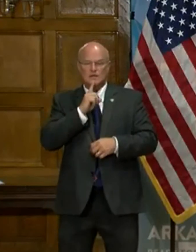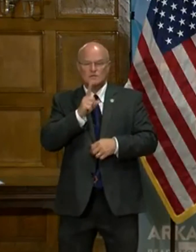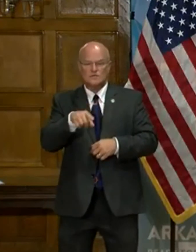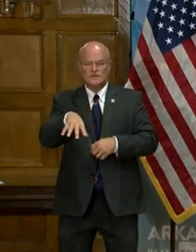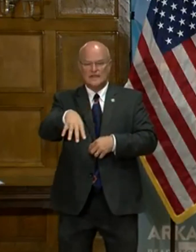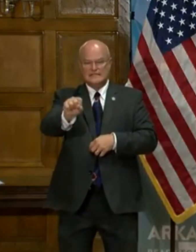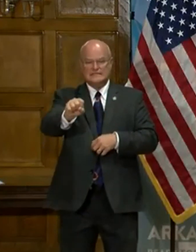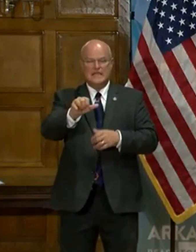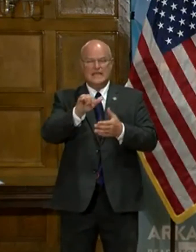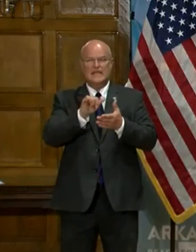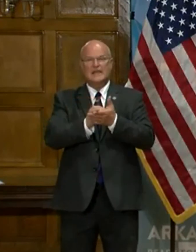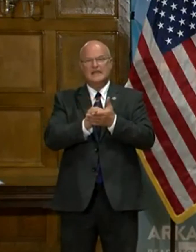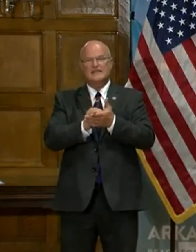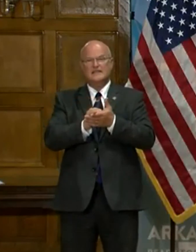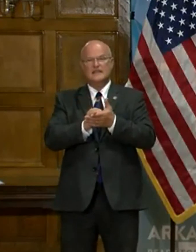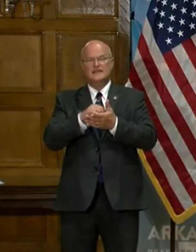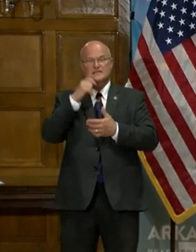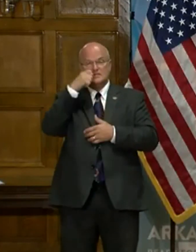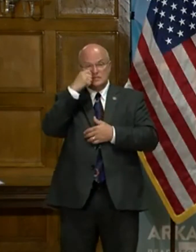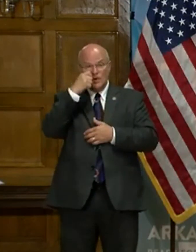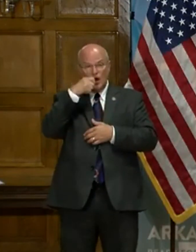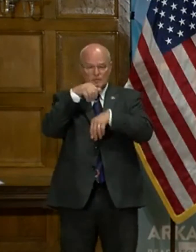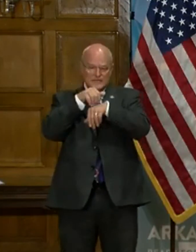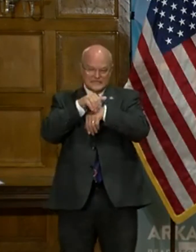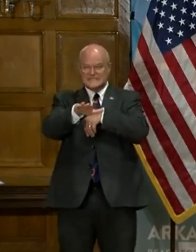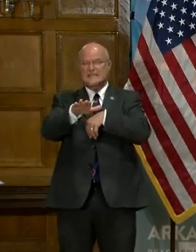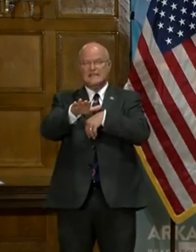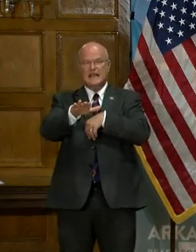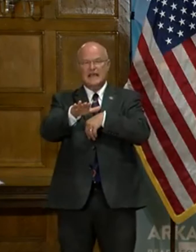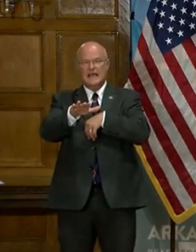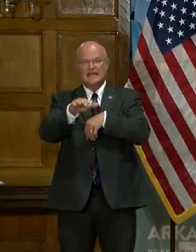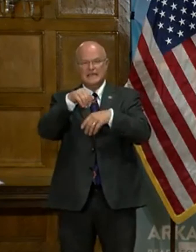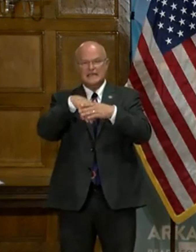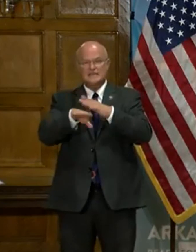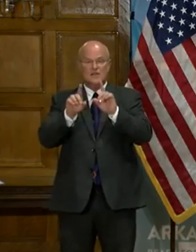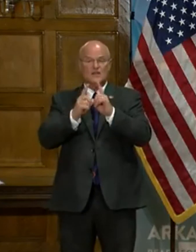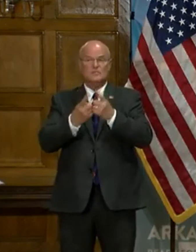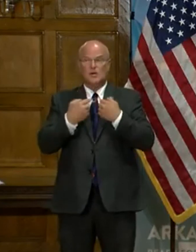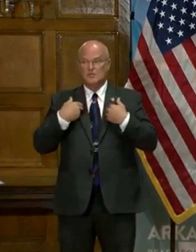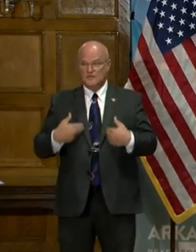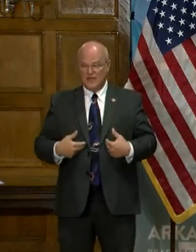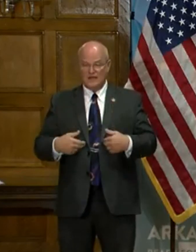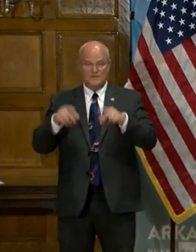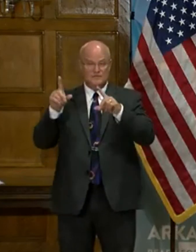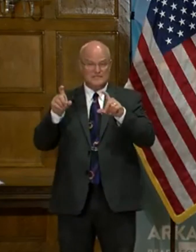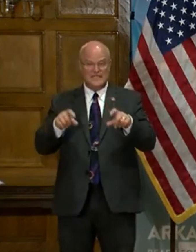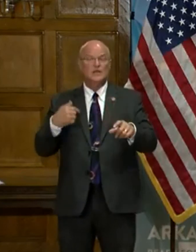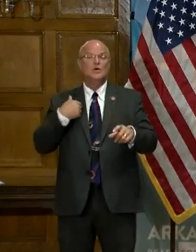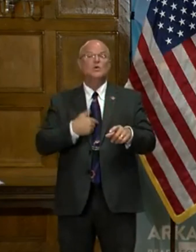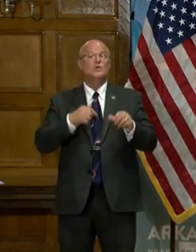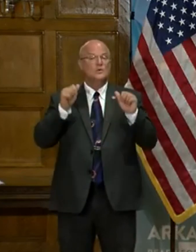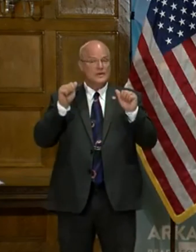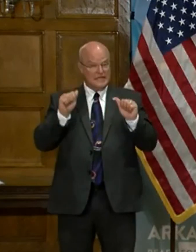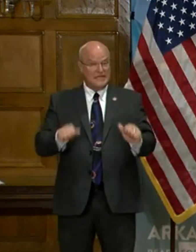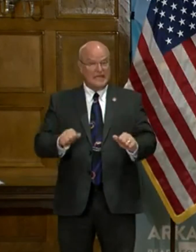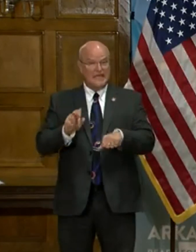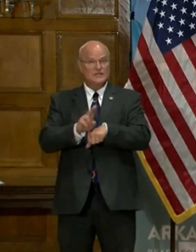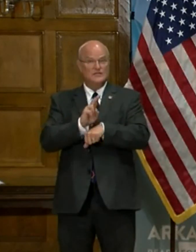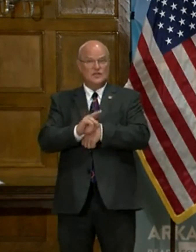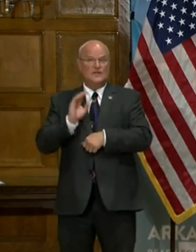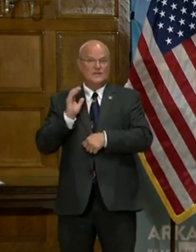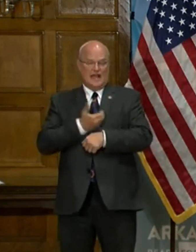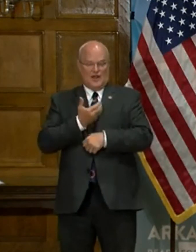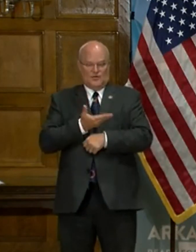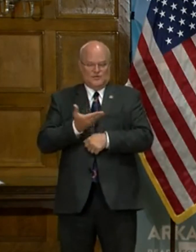can take the swab, they can send that into the Department of Health and be tested, so we can utilize